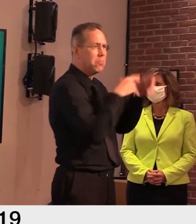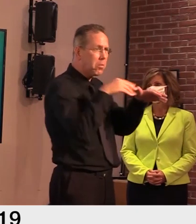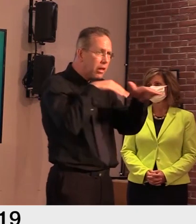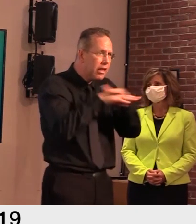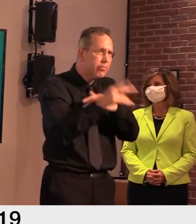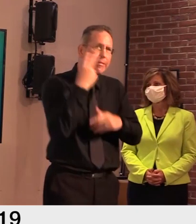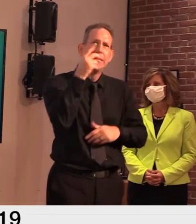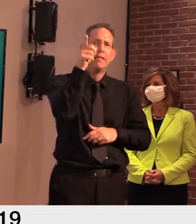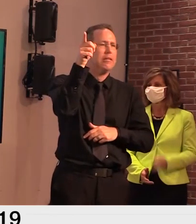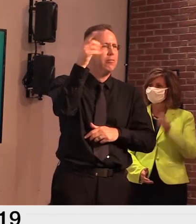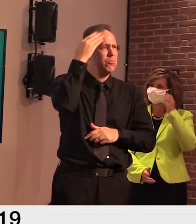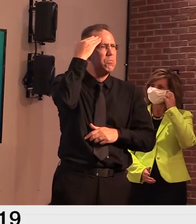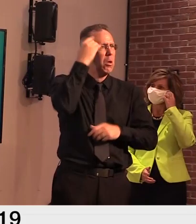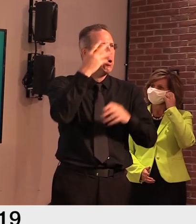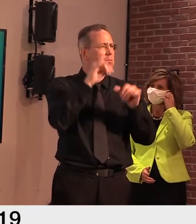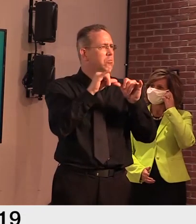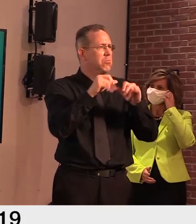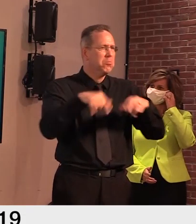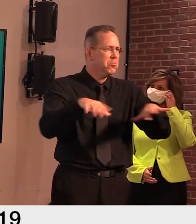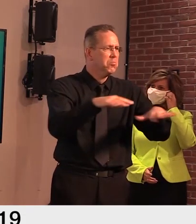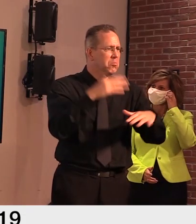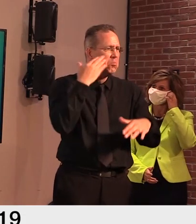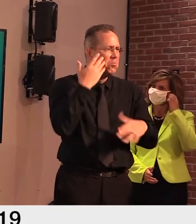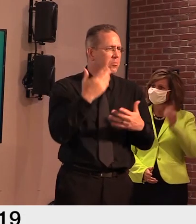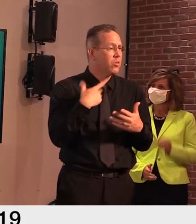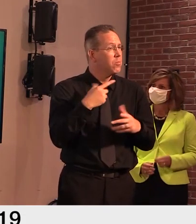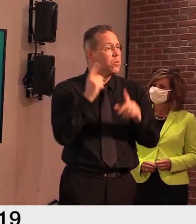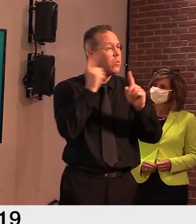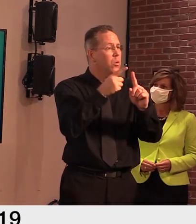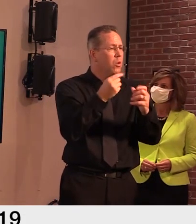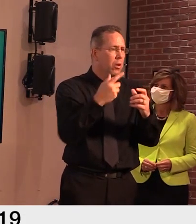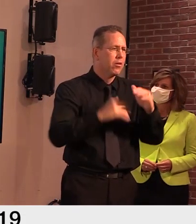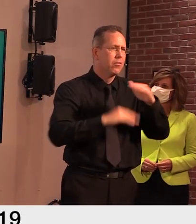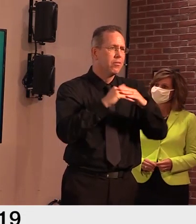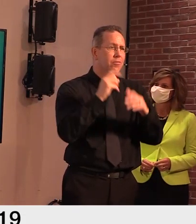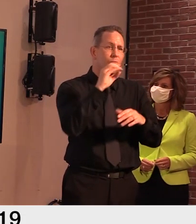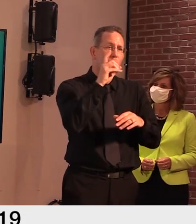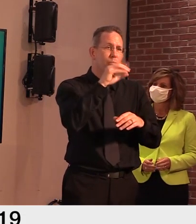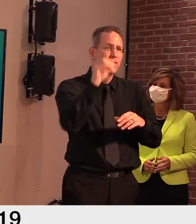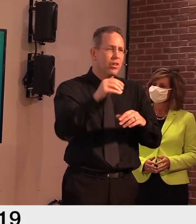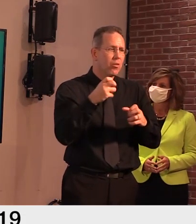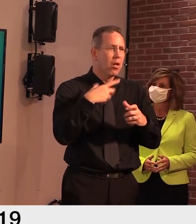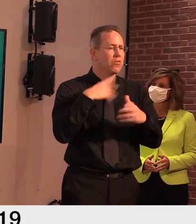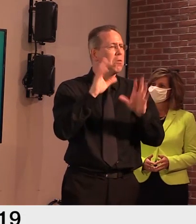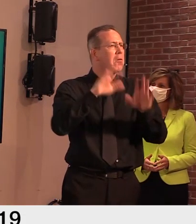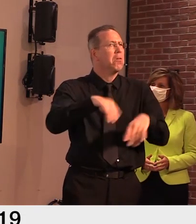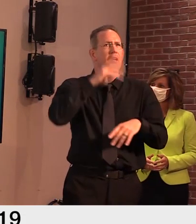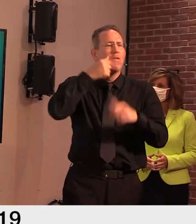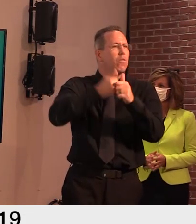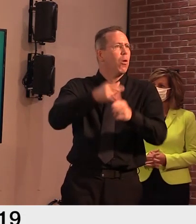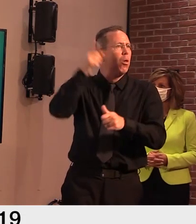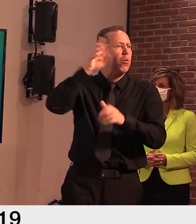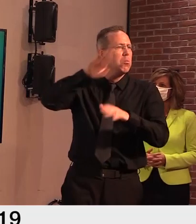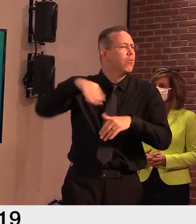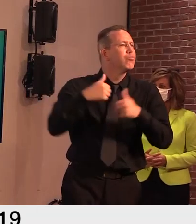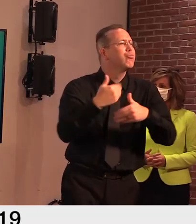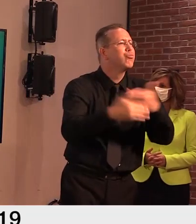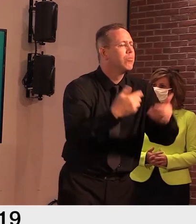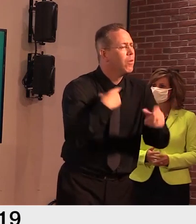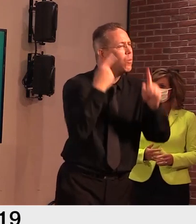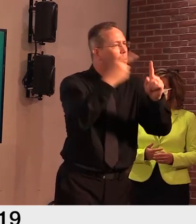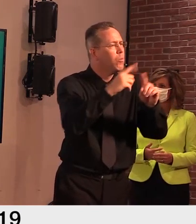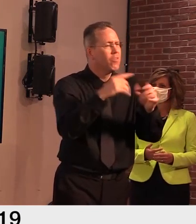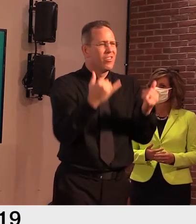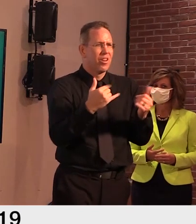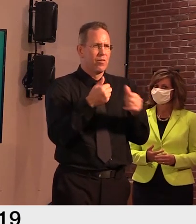And again, there's nothing magical about this, but this was, everyone has an occupancy limit. And we just